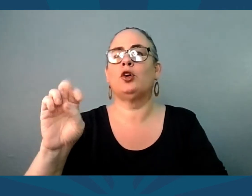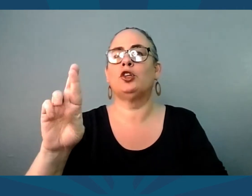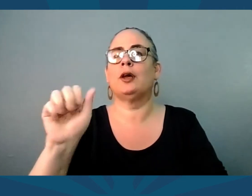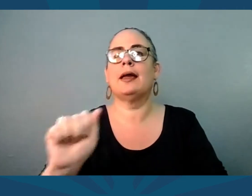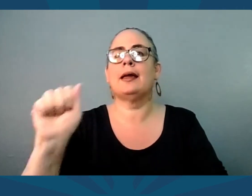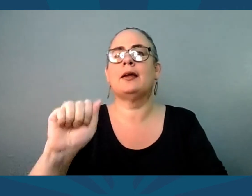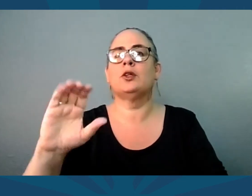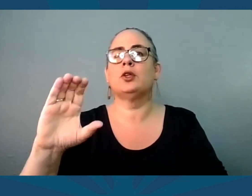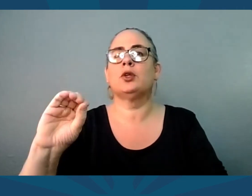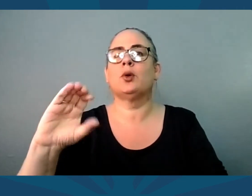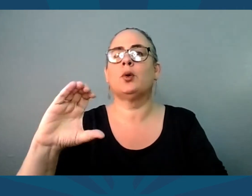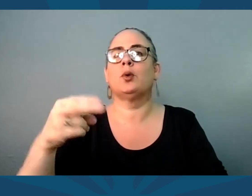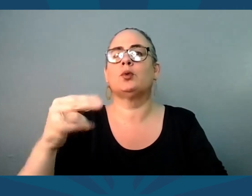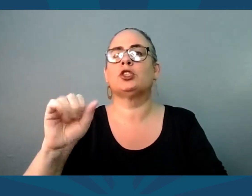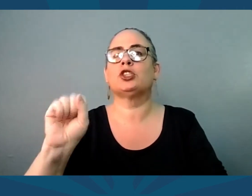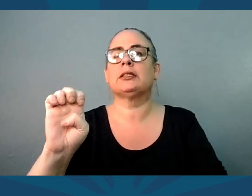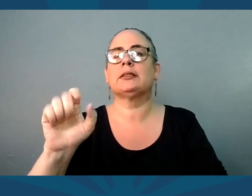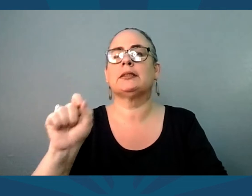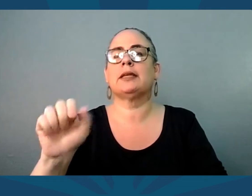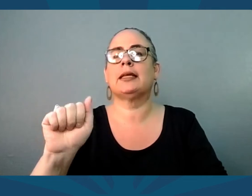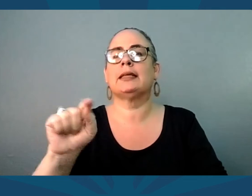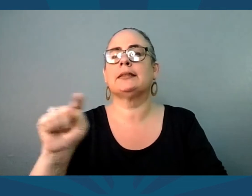Recorder at